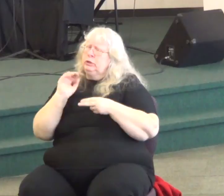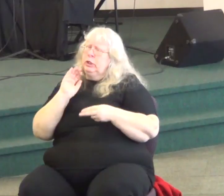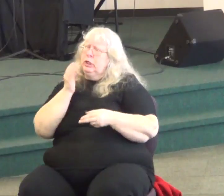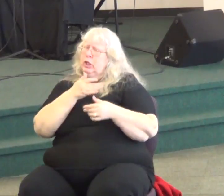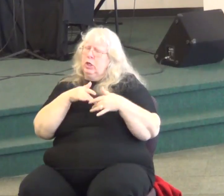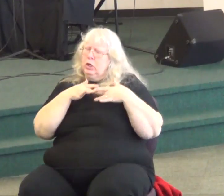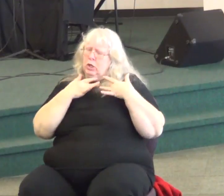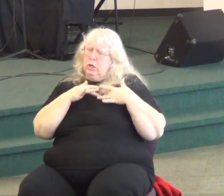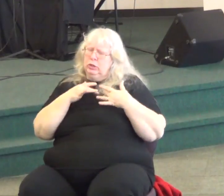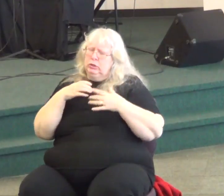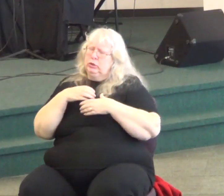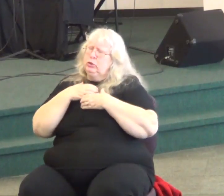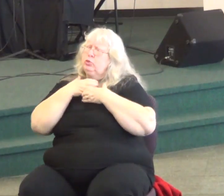that don't know you.